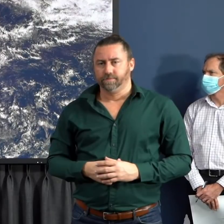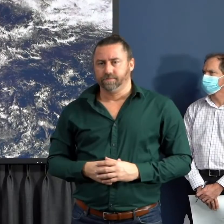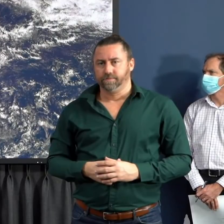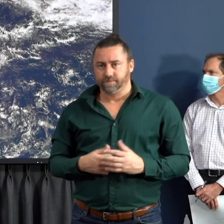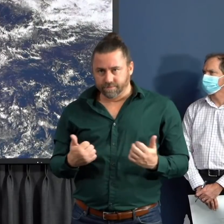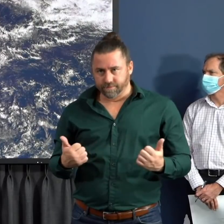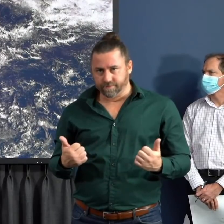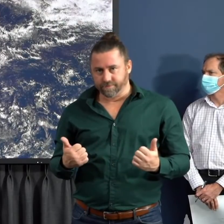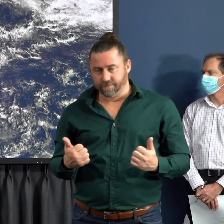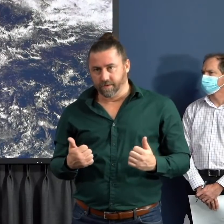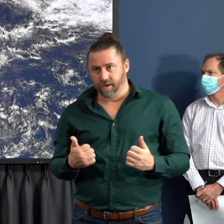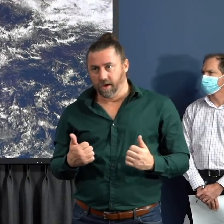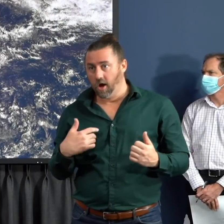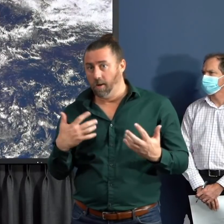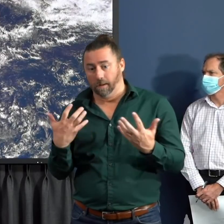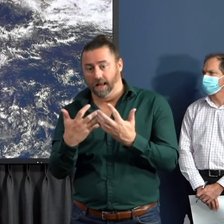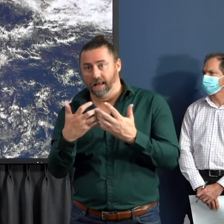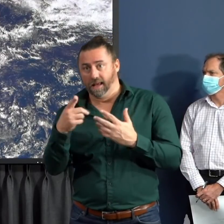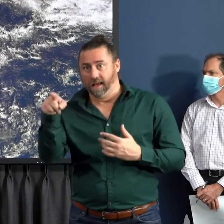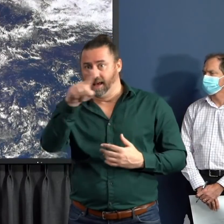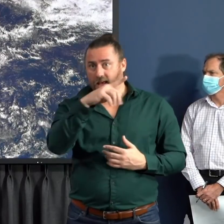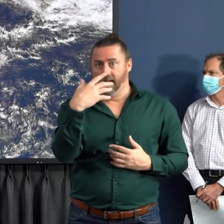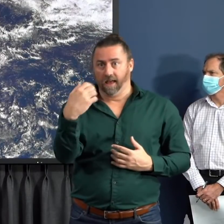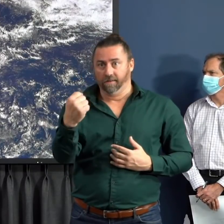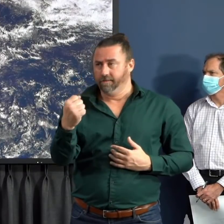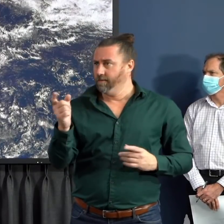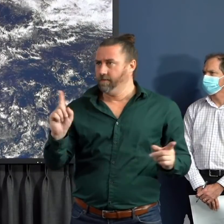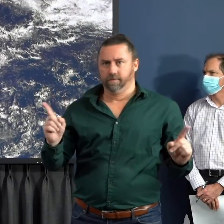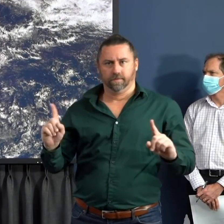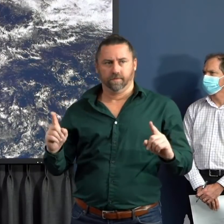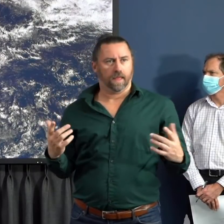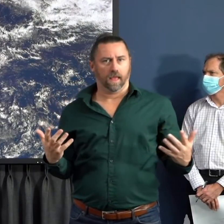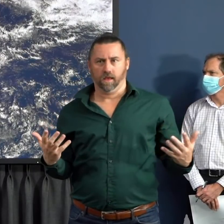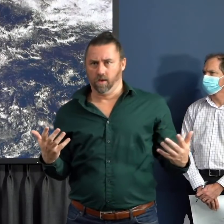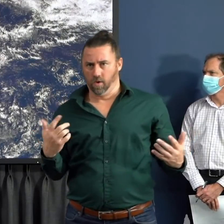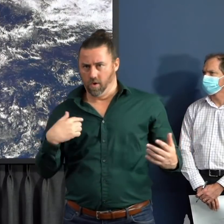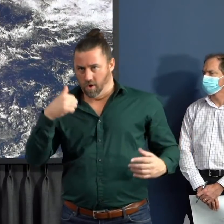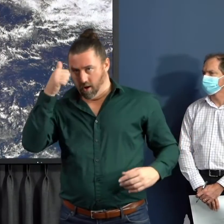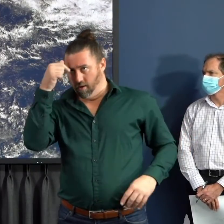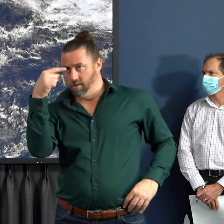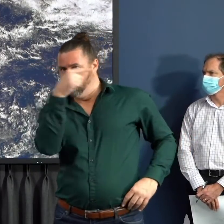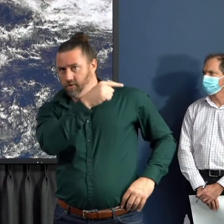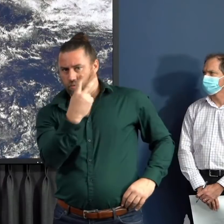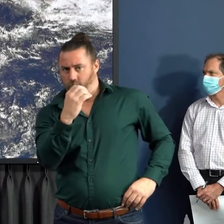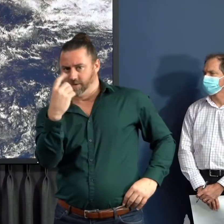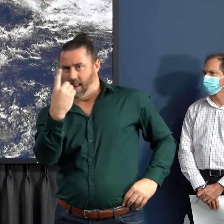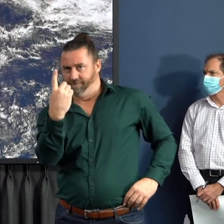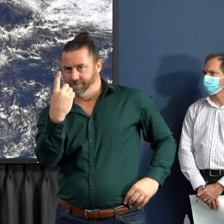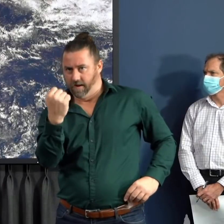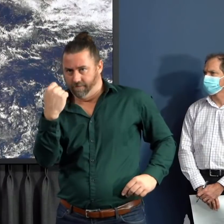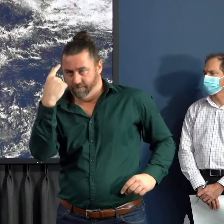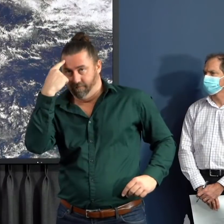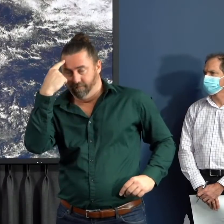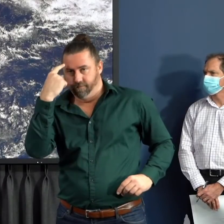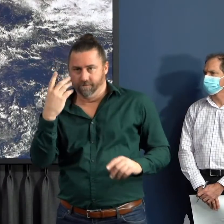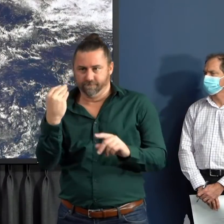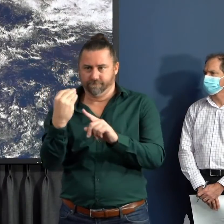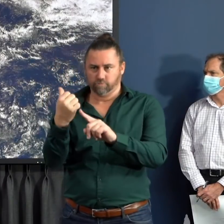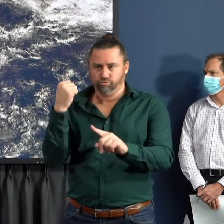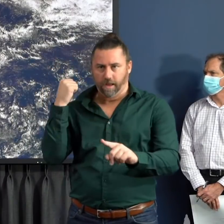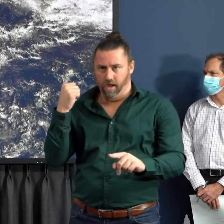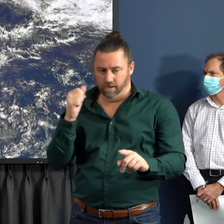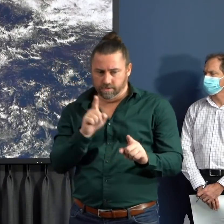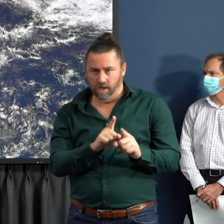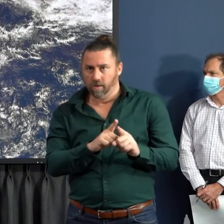A lot of people are no doubt asking the question about how does this compare to other events that we've seen. Is this like 2011? Is it